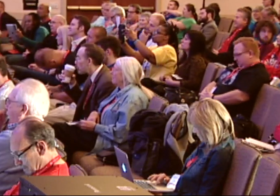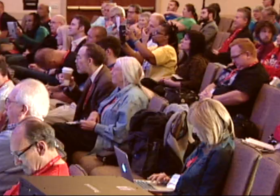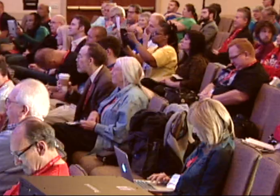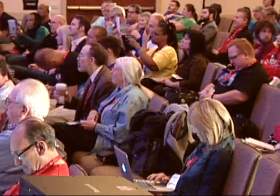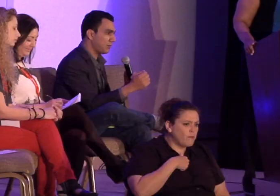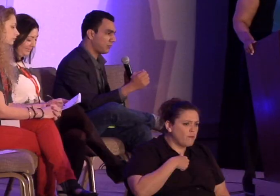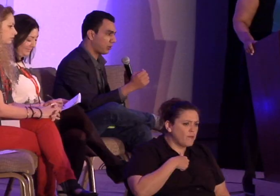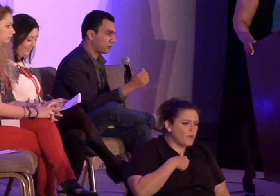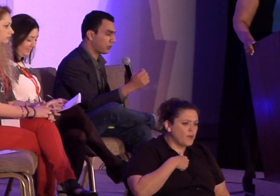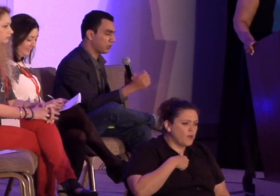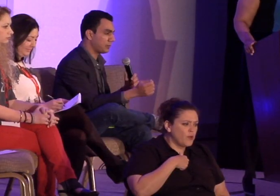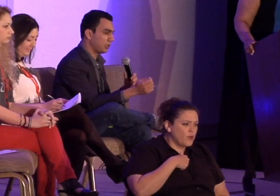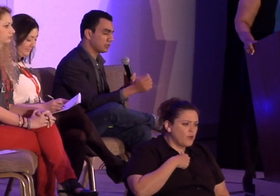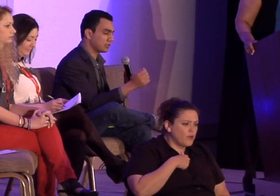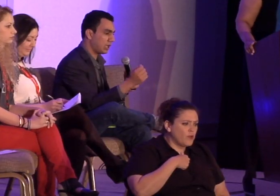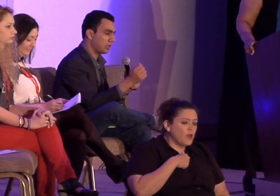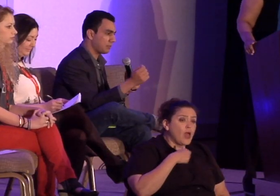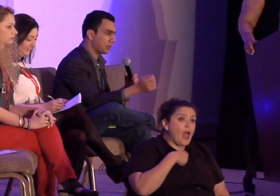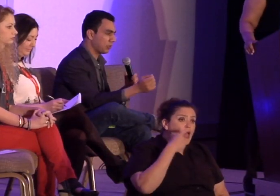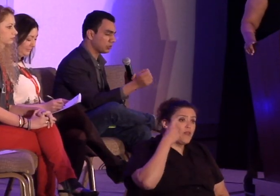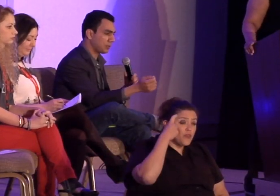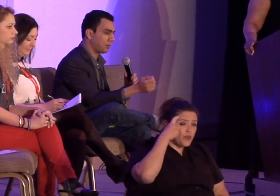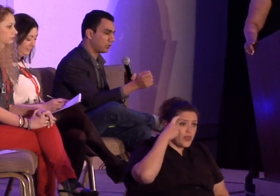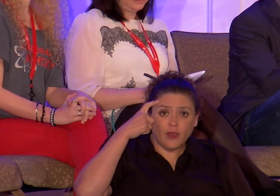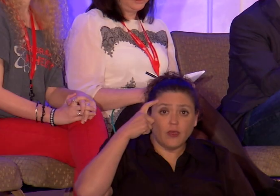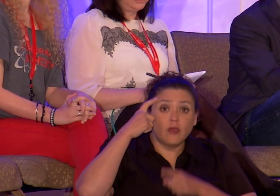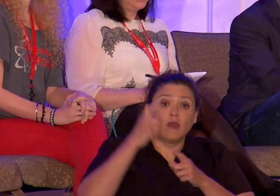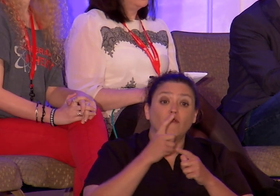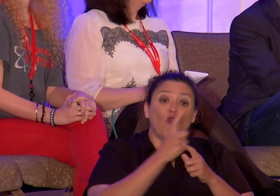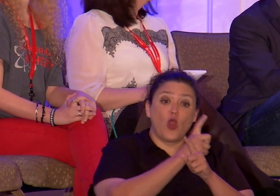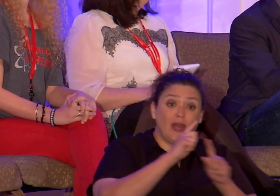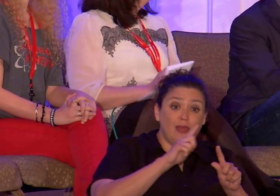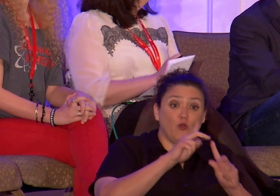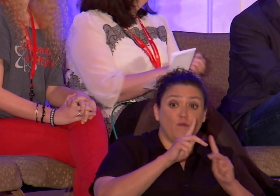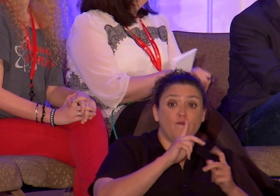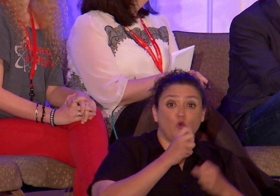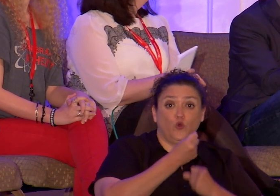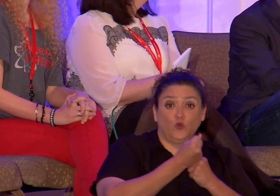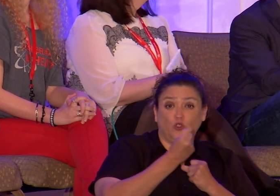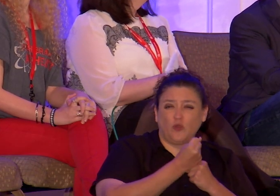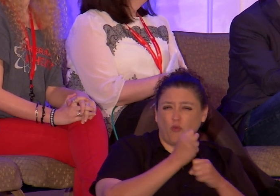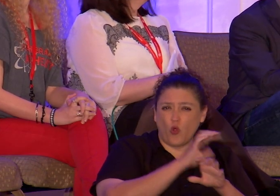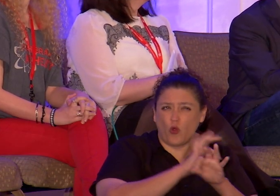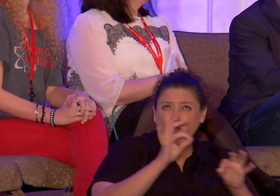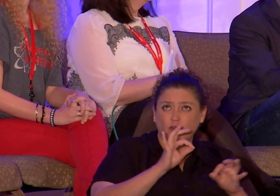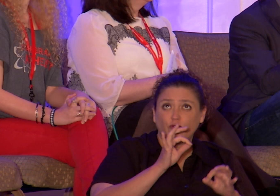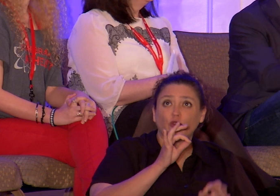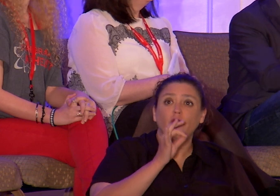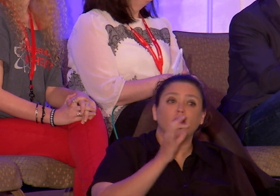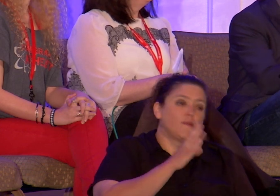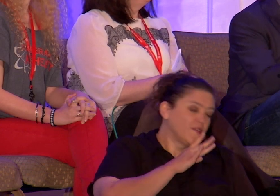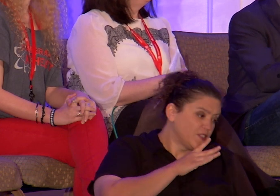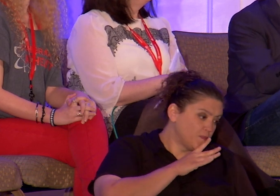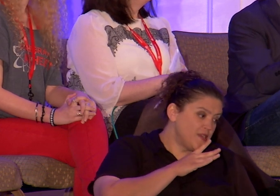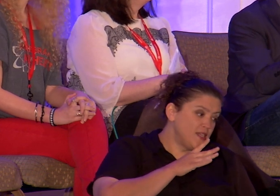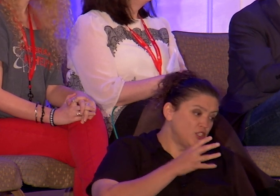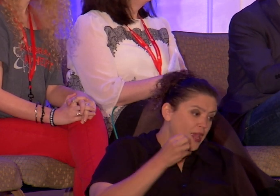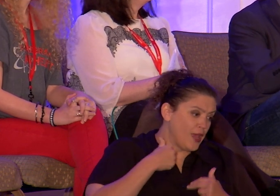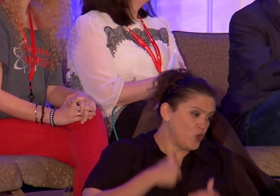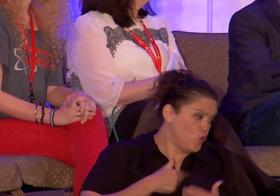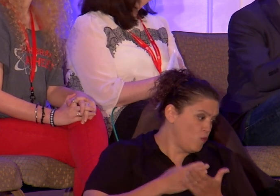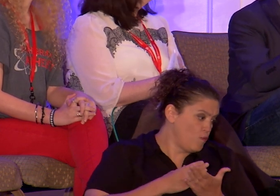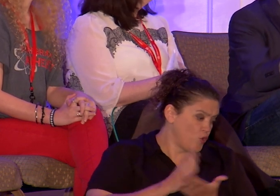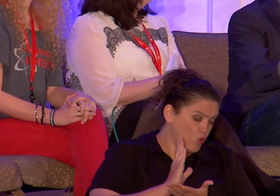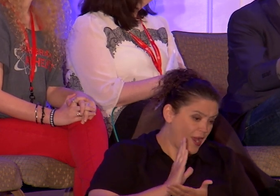So I think it's time for liberals and people who support freedom of speech, women rights, LGBT rights, to stand with their